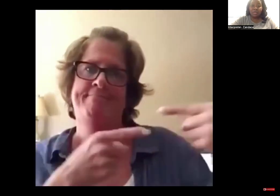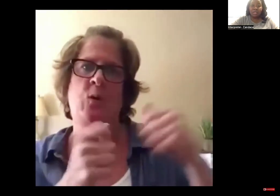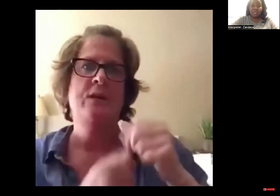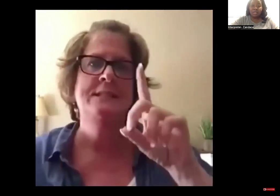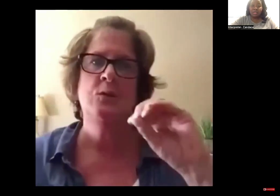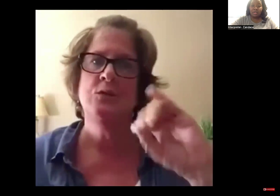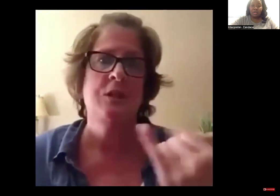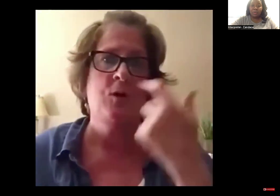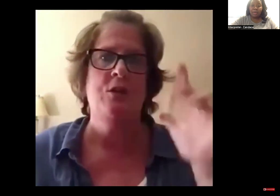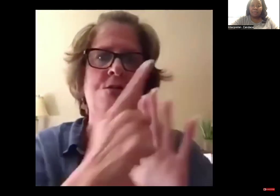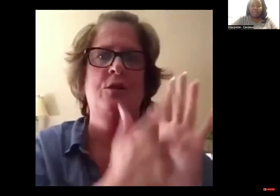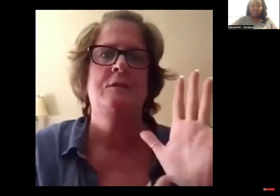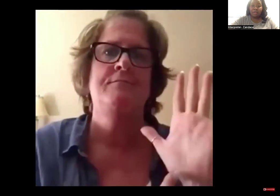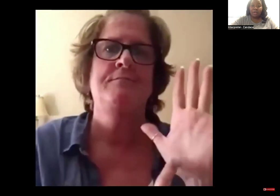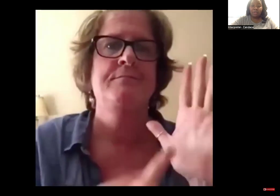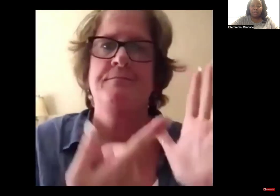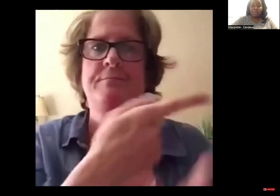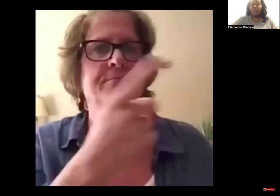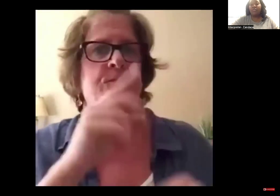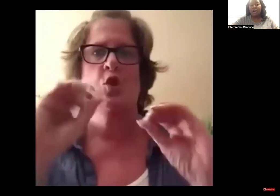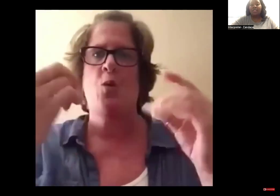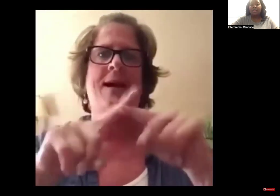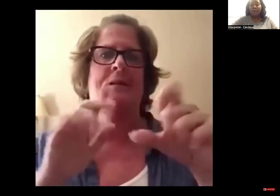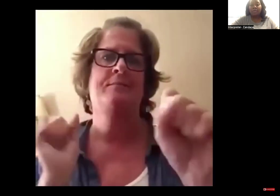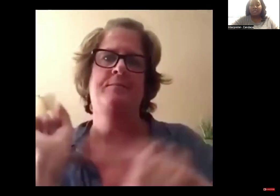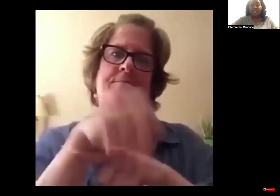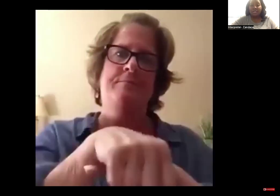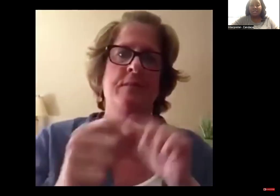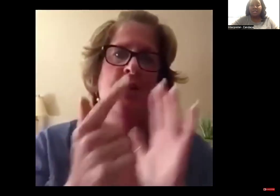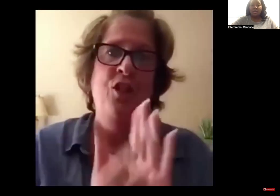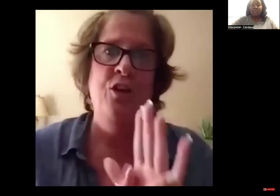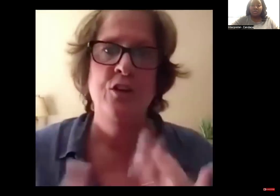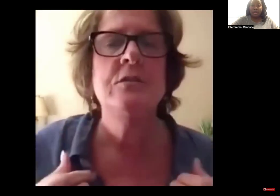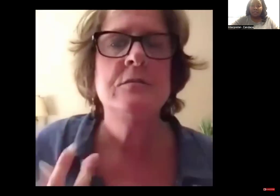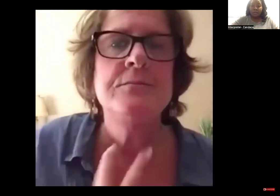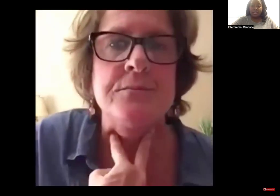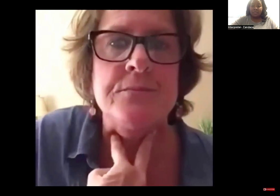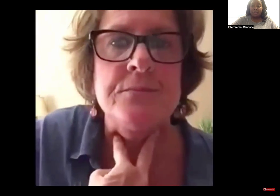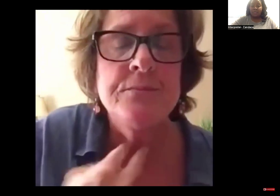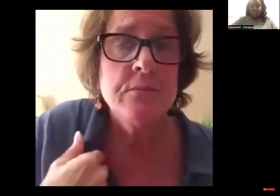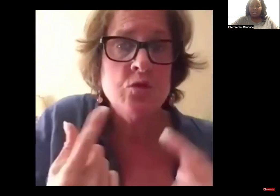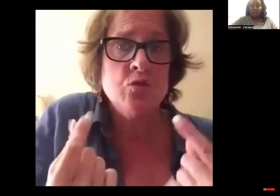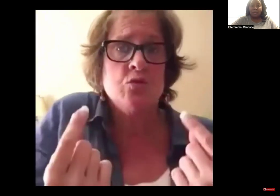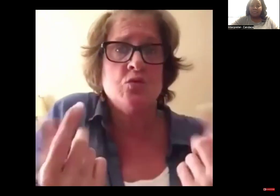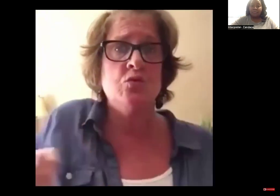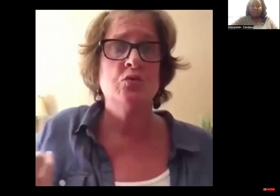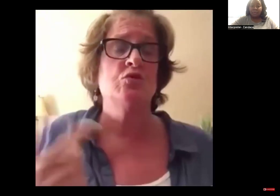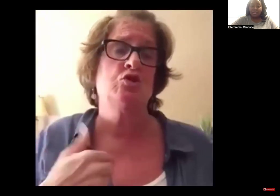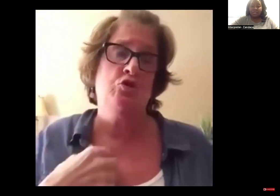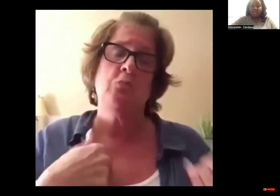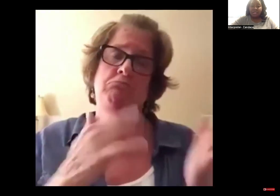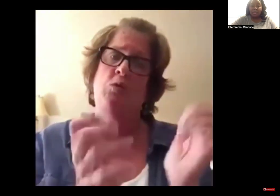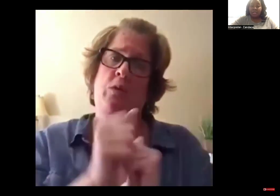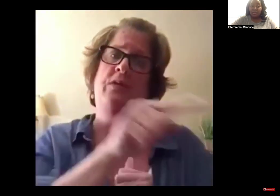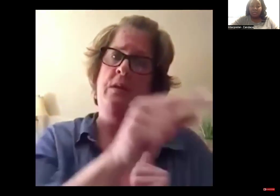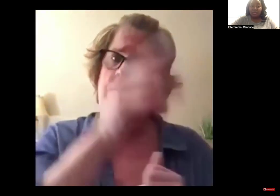stuck, so we couldn't go back with them and argue with them at the Department of Justice. We tried to force them to force the law, but we were